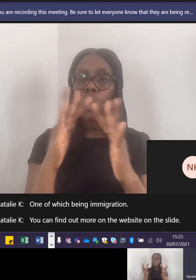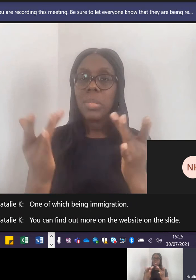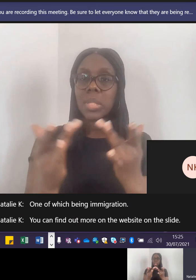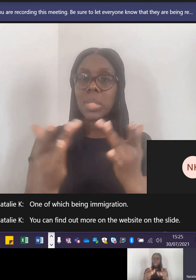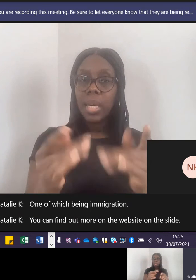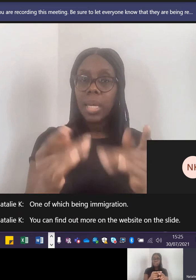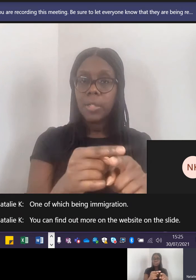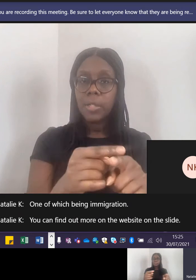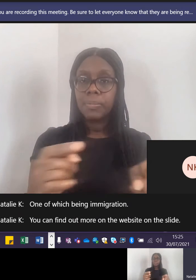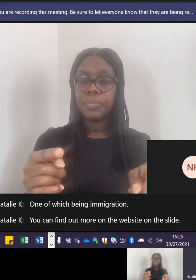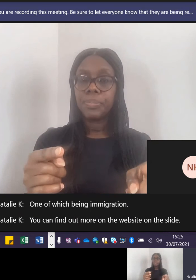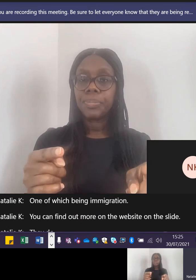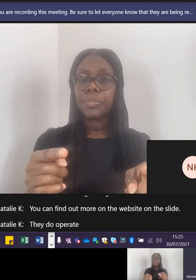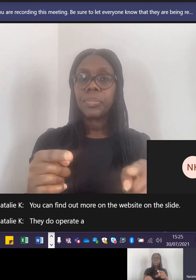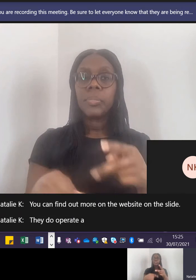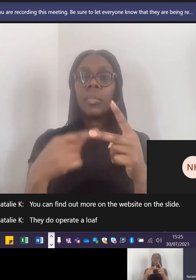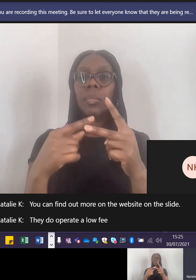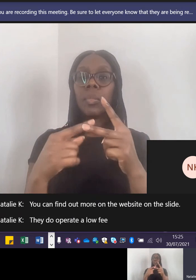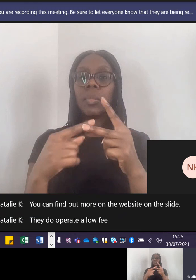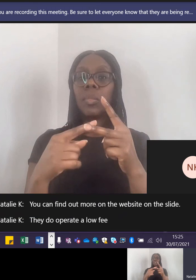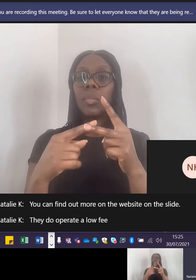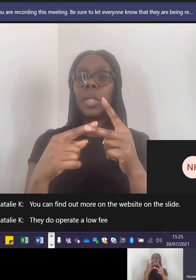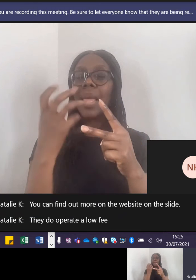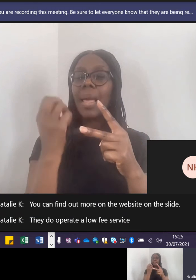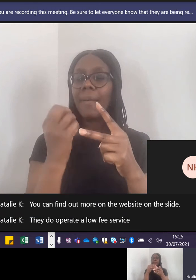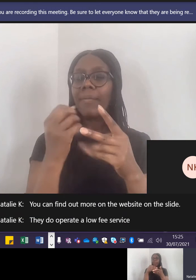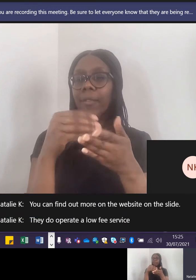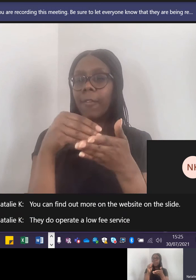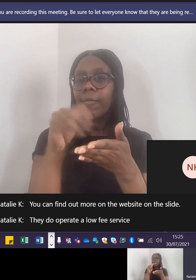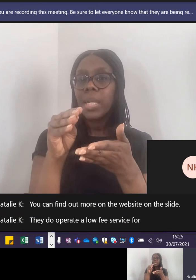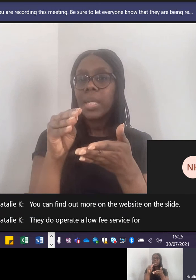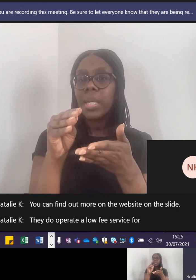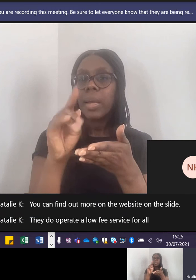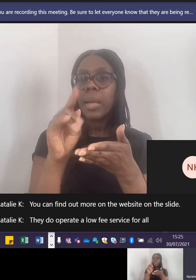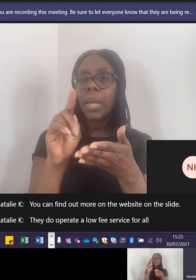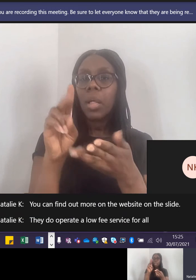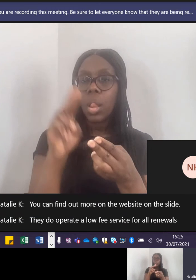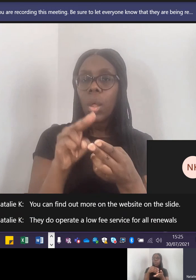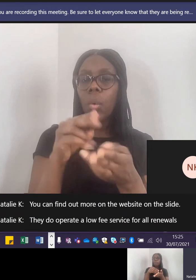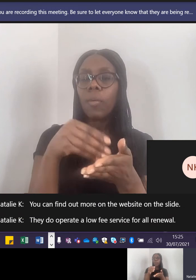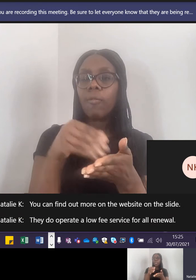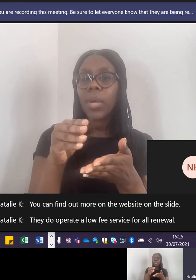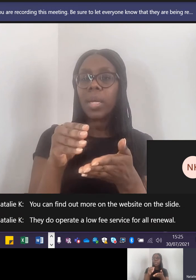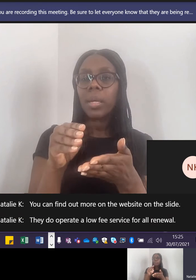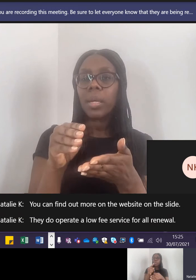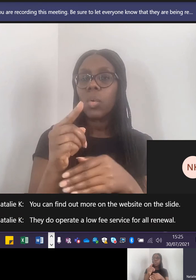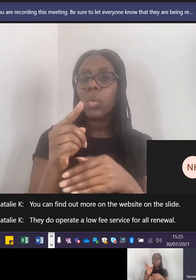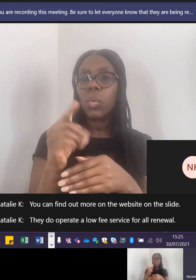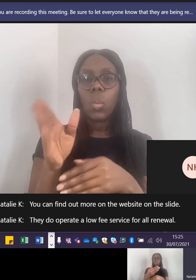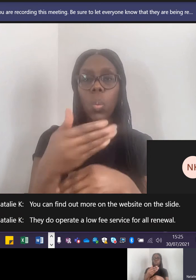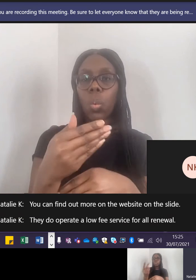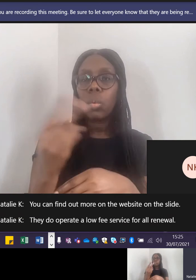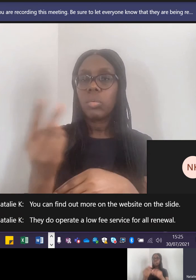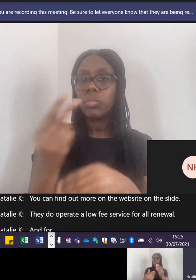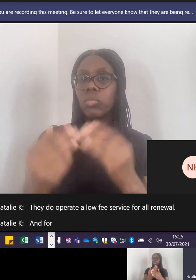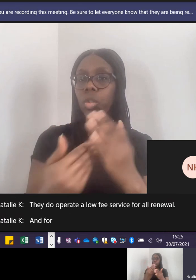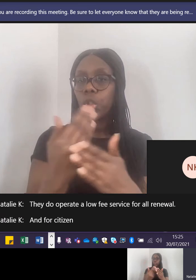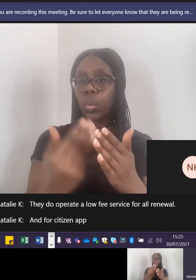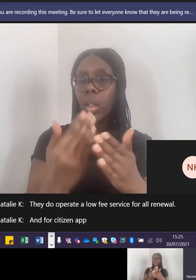They do operate a low fee service for all renewal and for